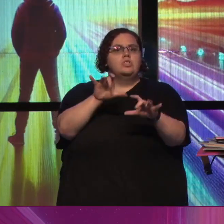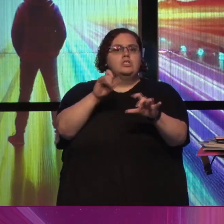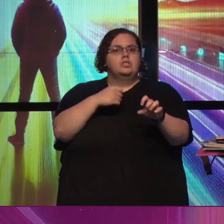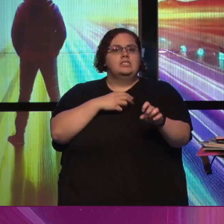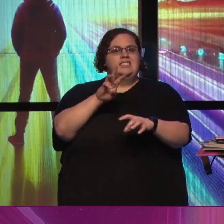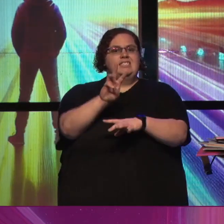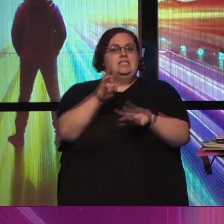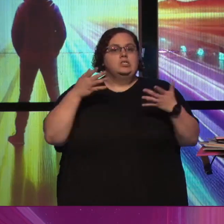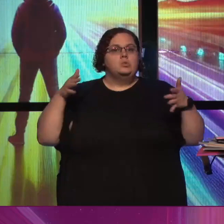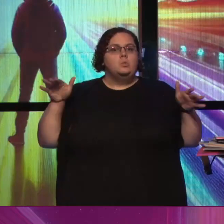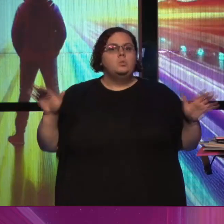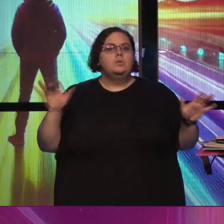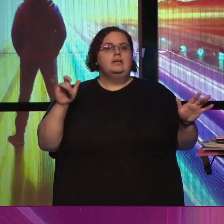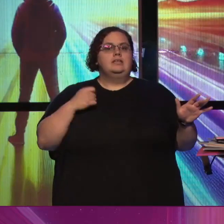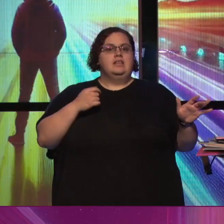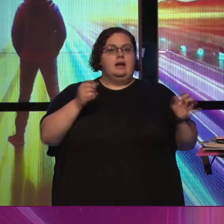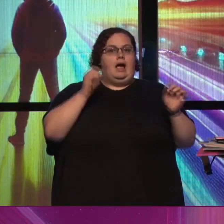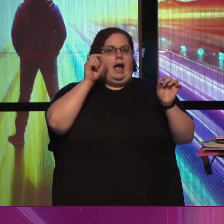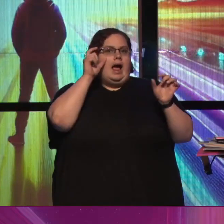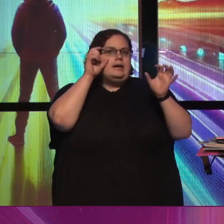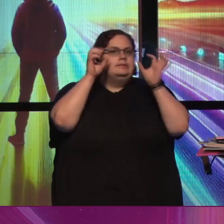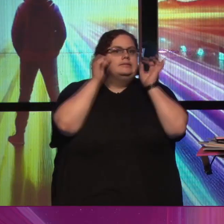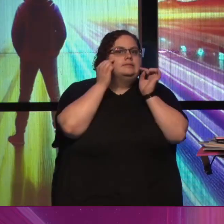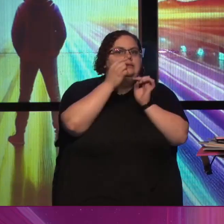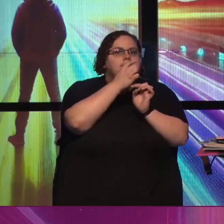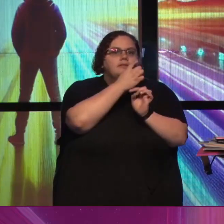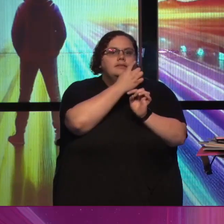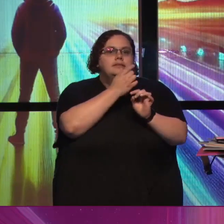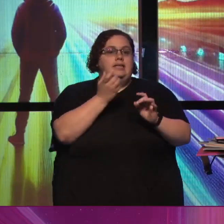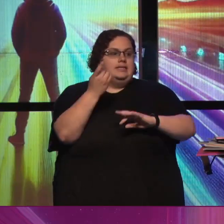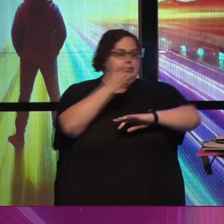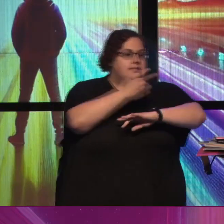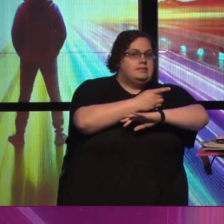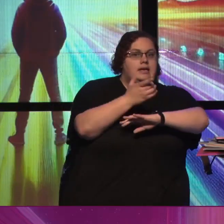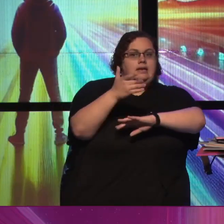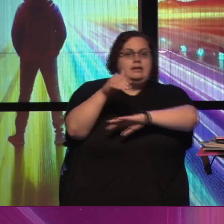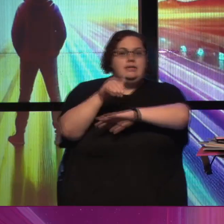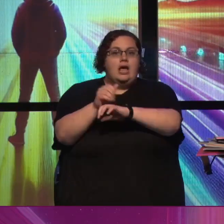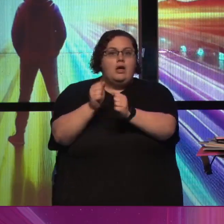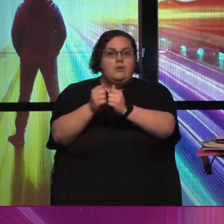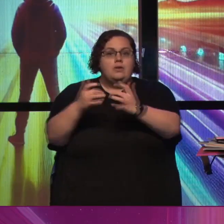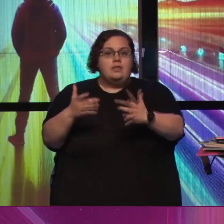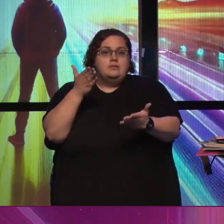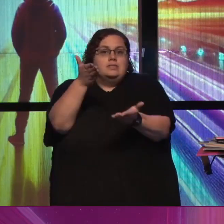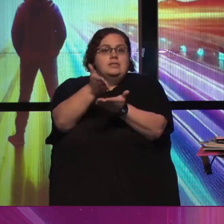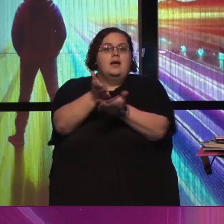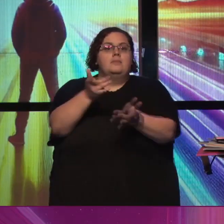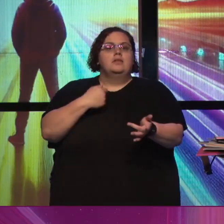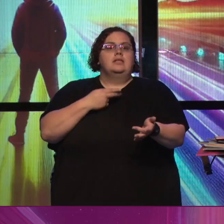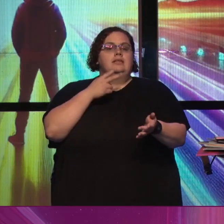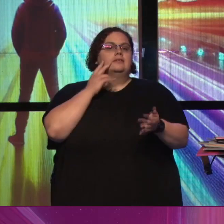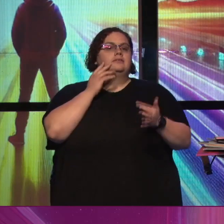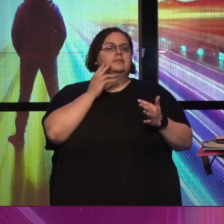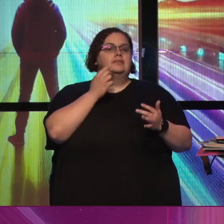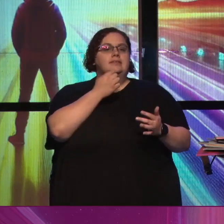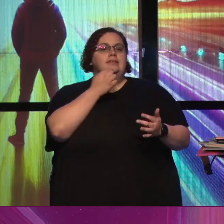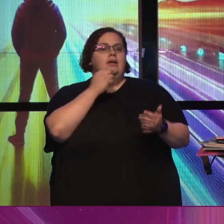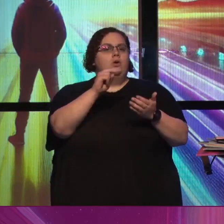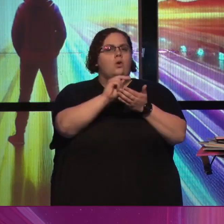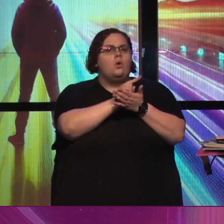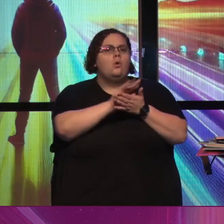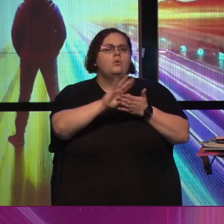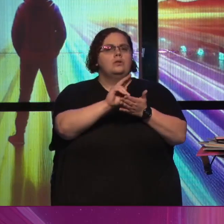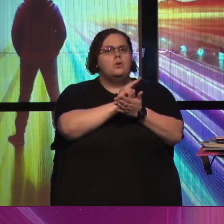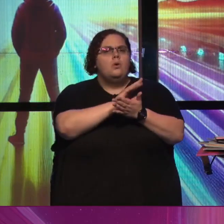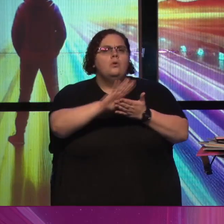And inside, it's kind of creepy if you ask me, but whatever. And day and night, without ceasing, they sing, holy, holy, holy, the Lord God Almighty,